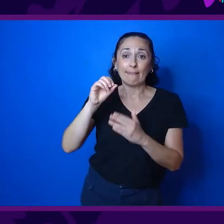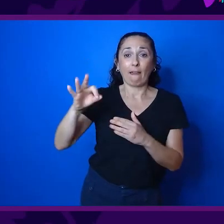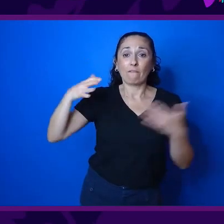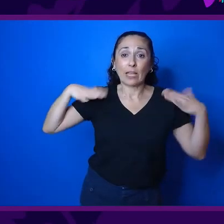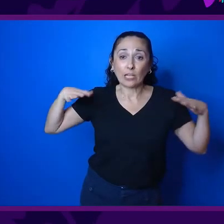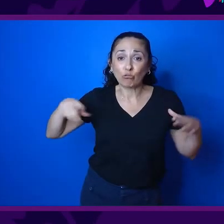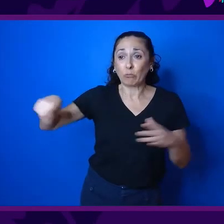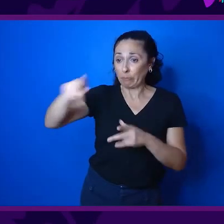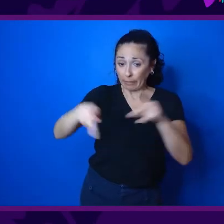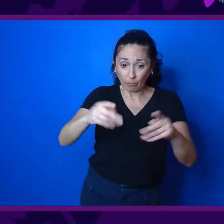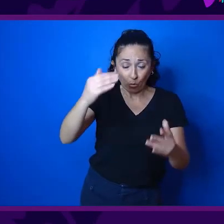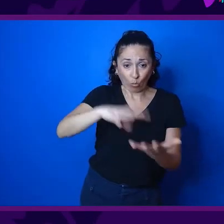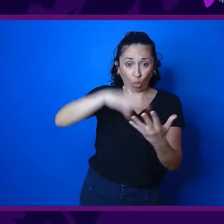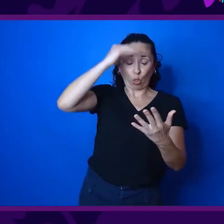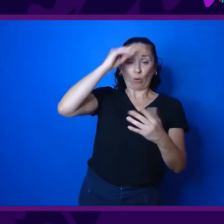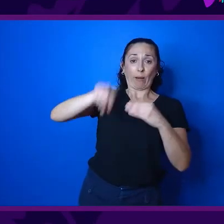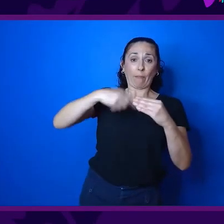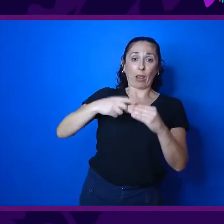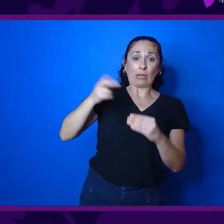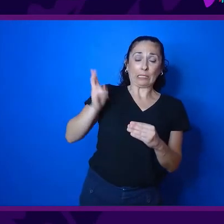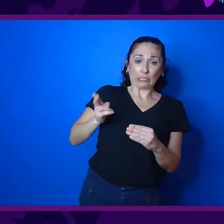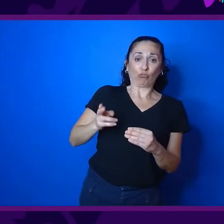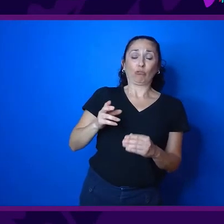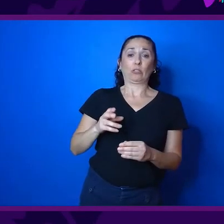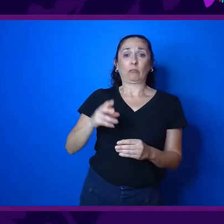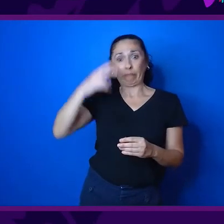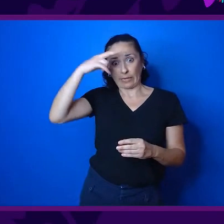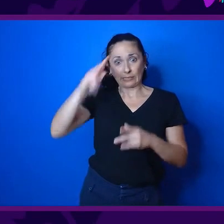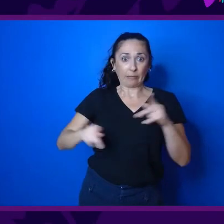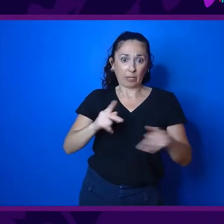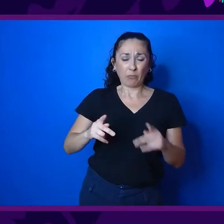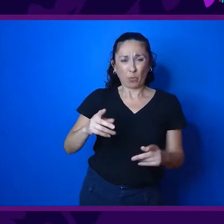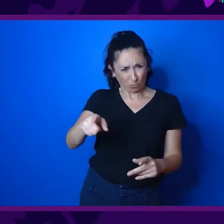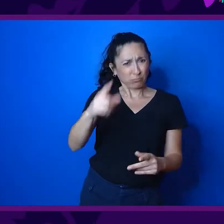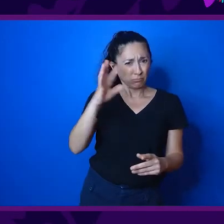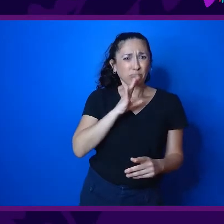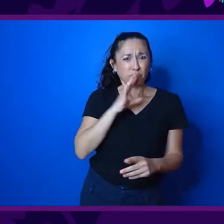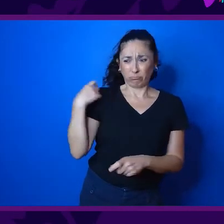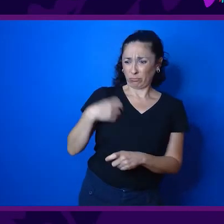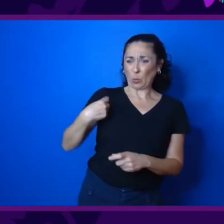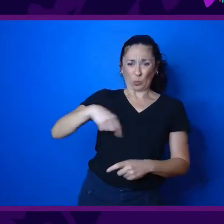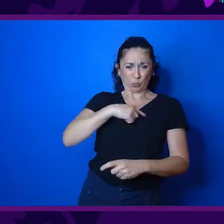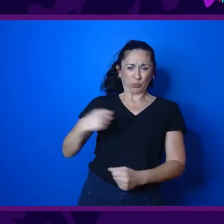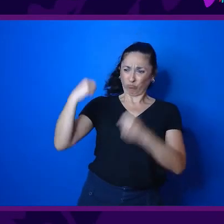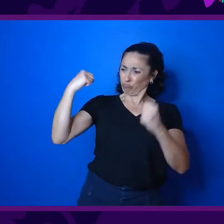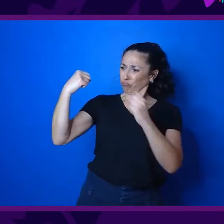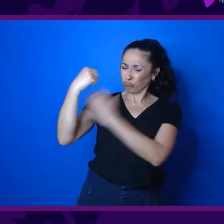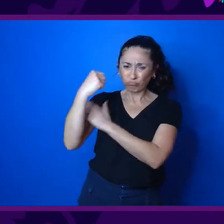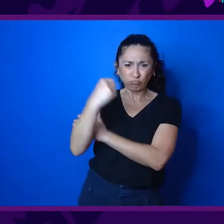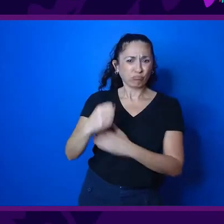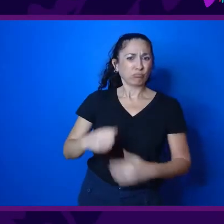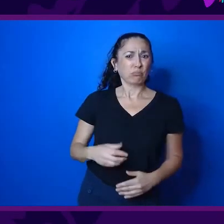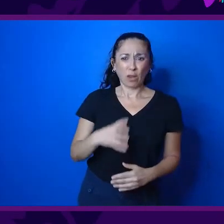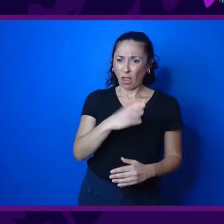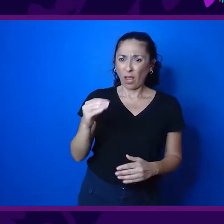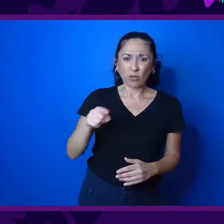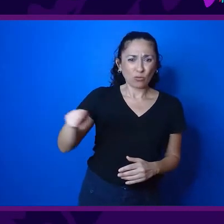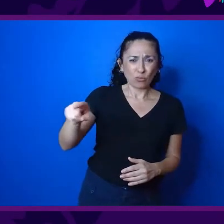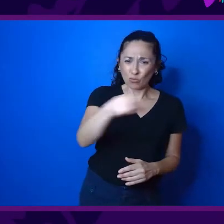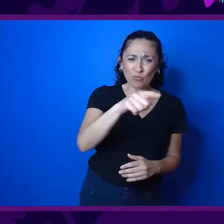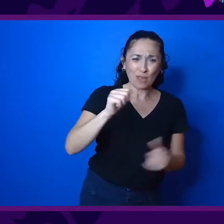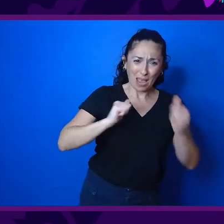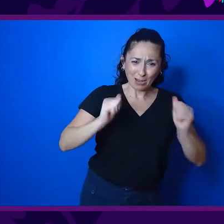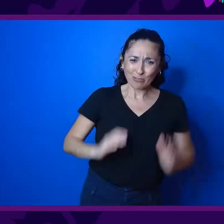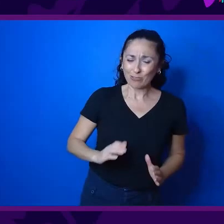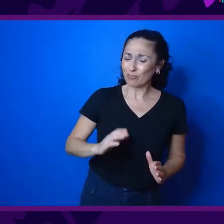know Somos Fuertes, we're strong, and with great portrayals like the cast of all of you on Penny Dreadful, our stories will